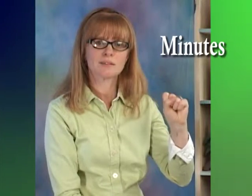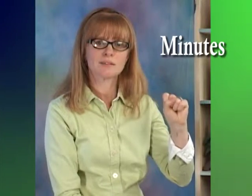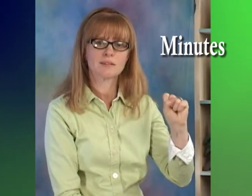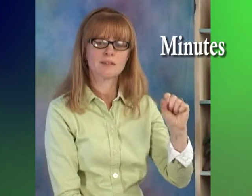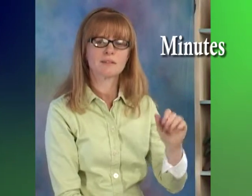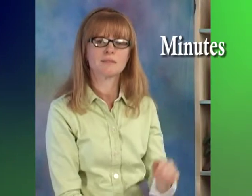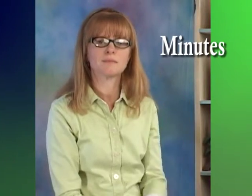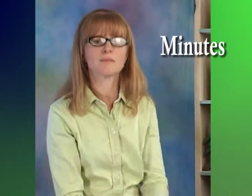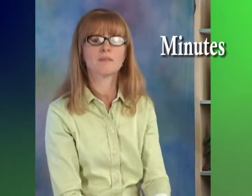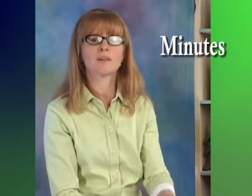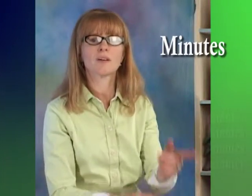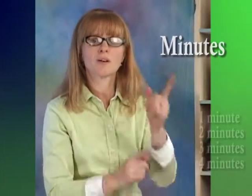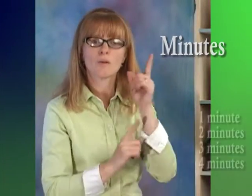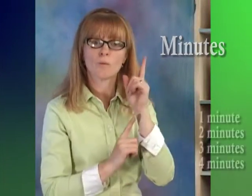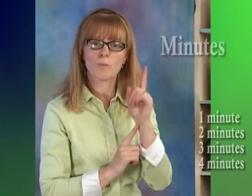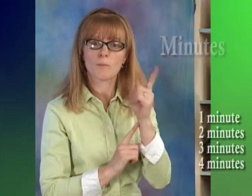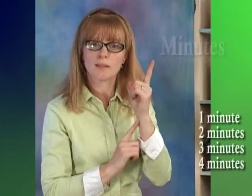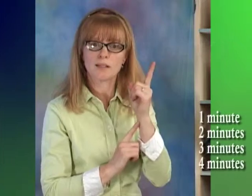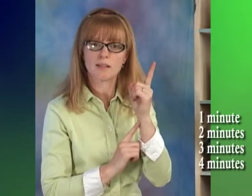Minutes.